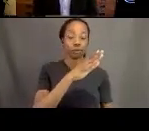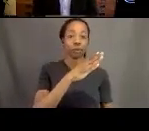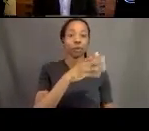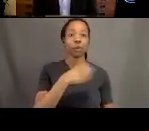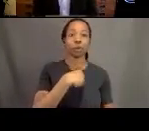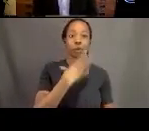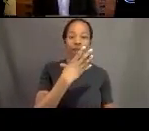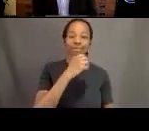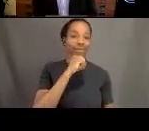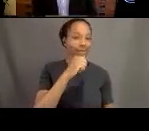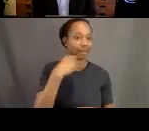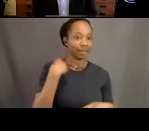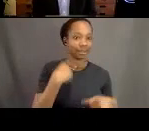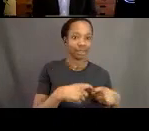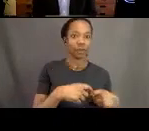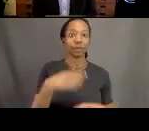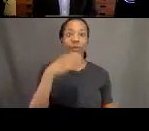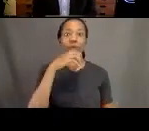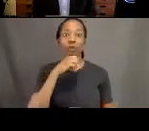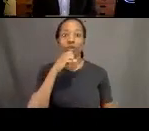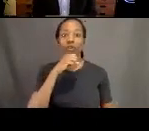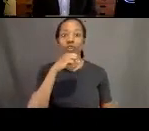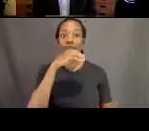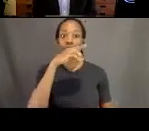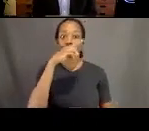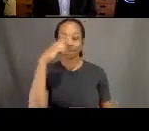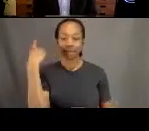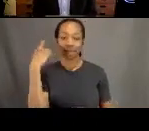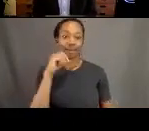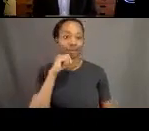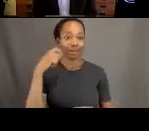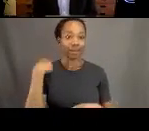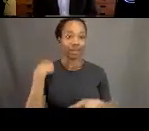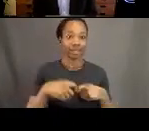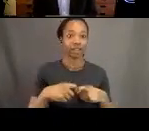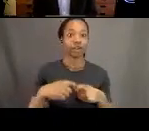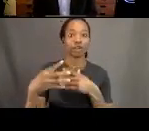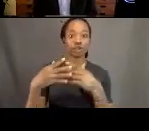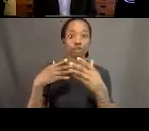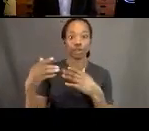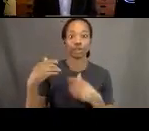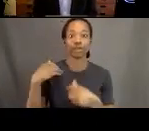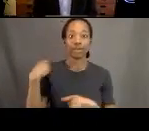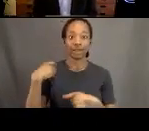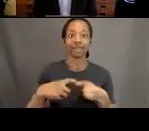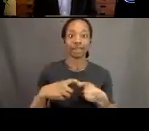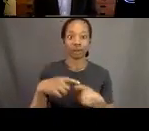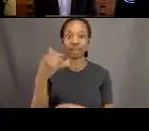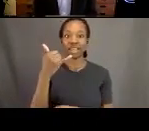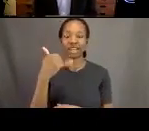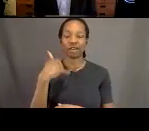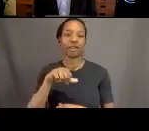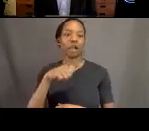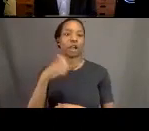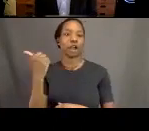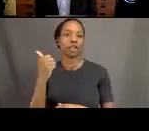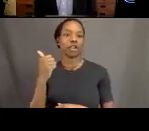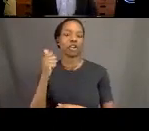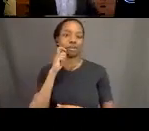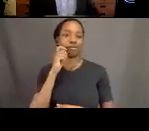orange, you have black non-Latino. In gray, you have Latino. And in yellow, you have other races non-Latino, which